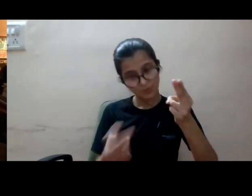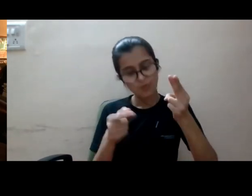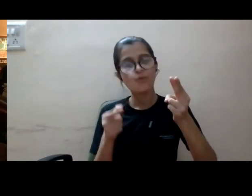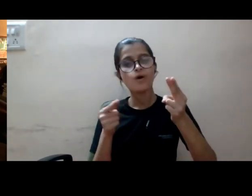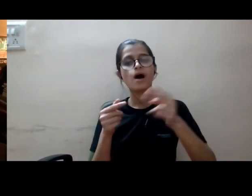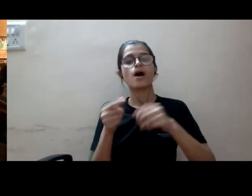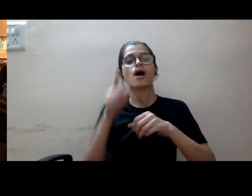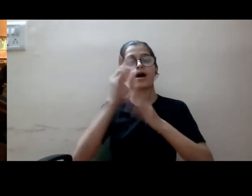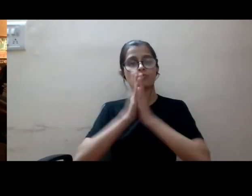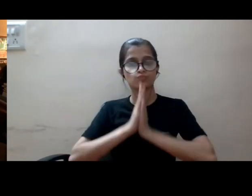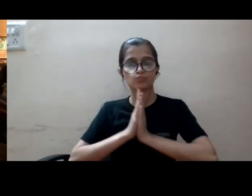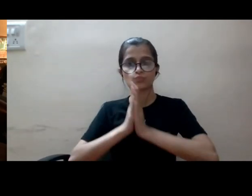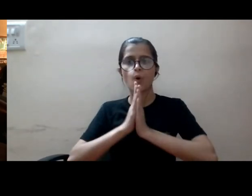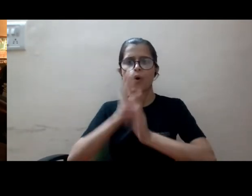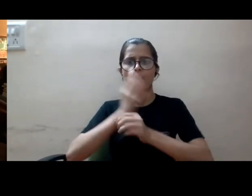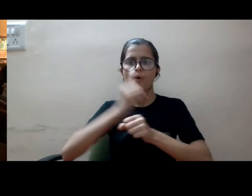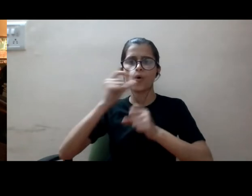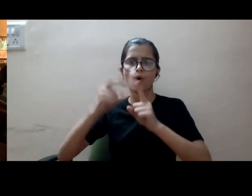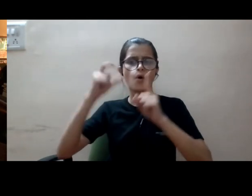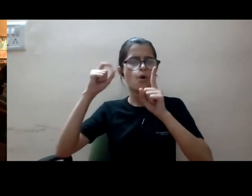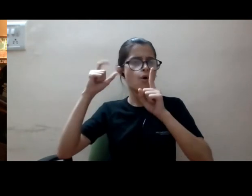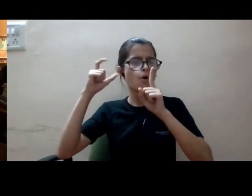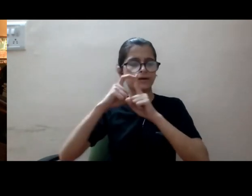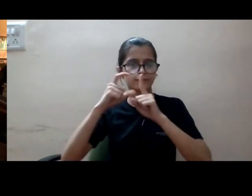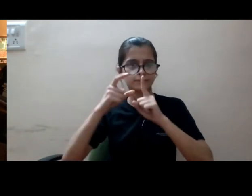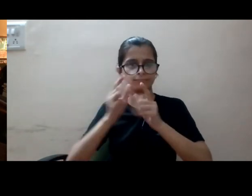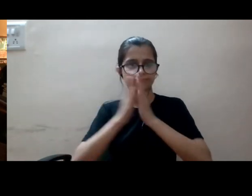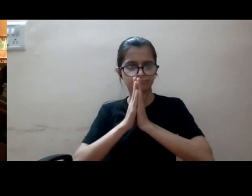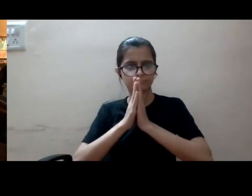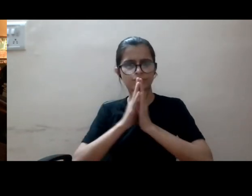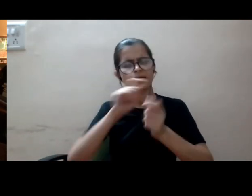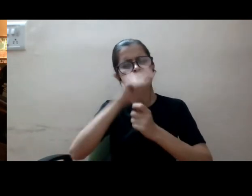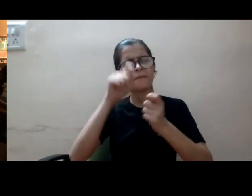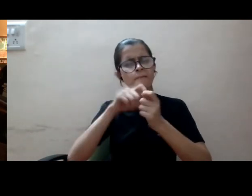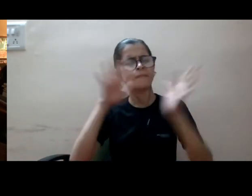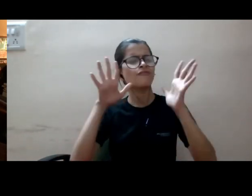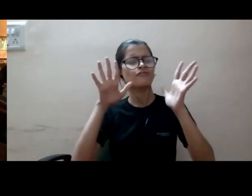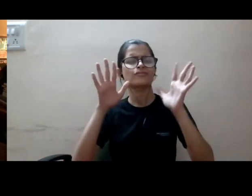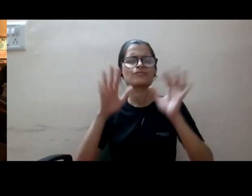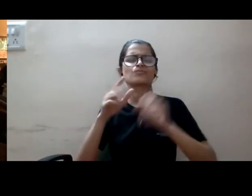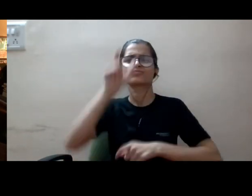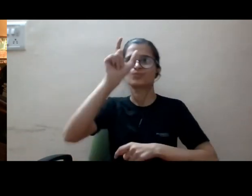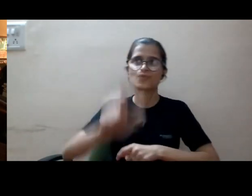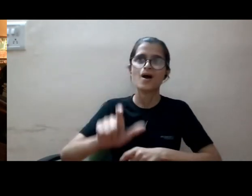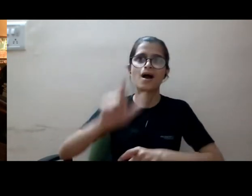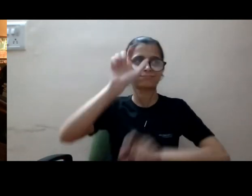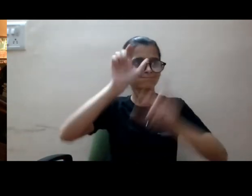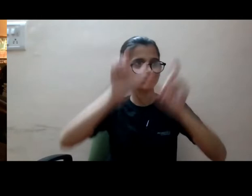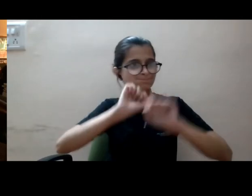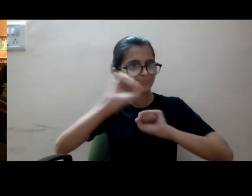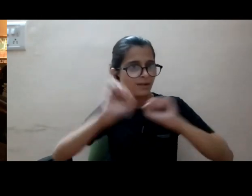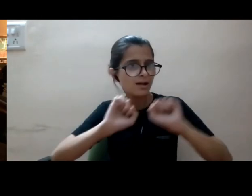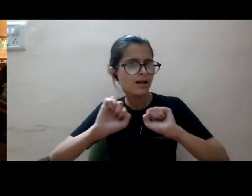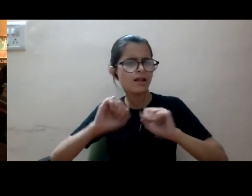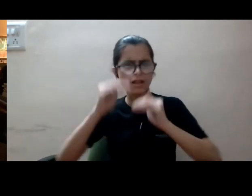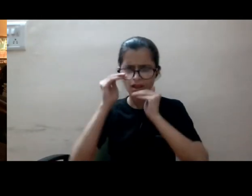guard, who is a perfectly good person, it shows us that he's